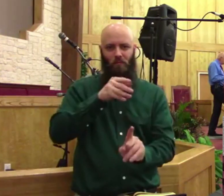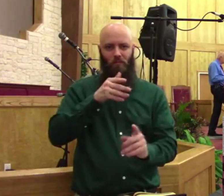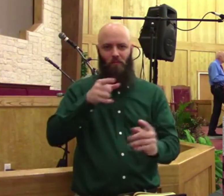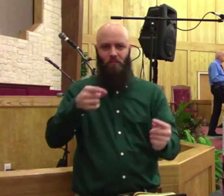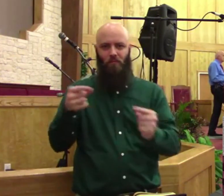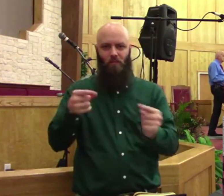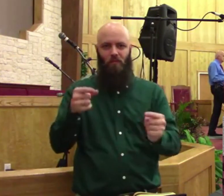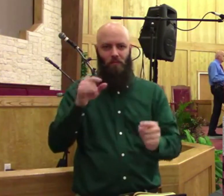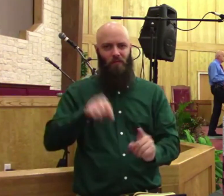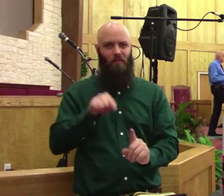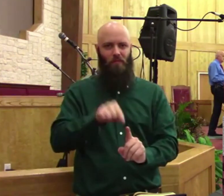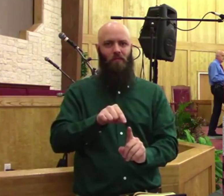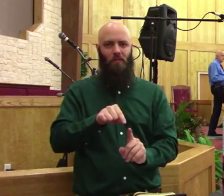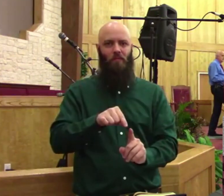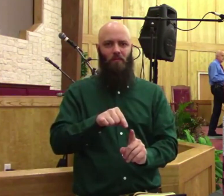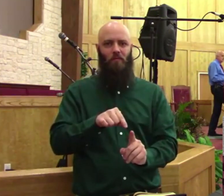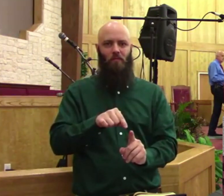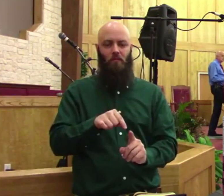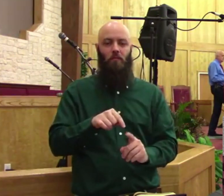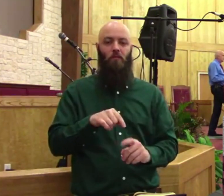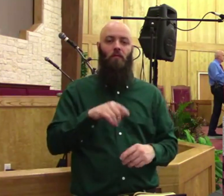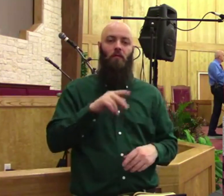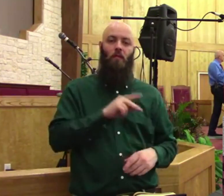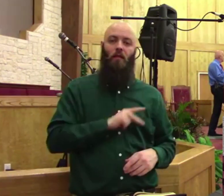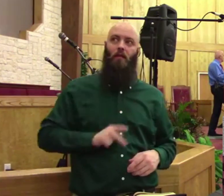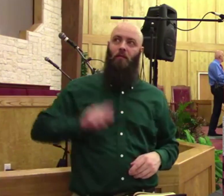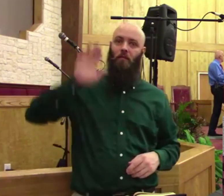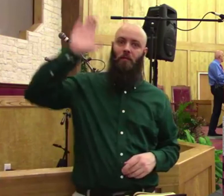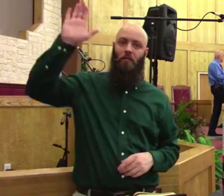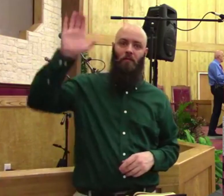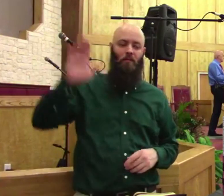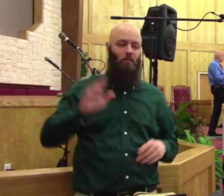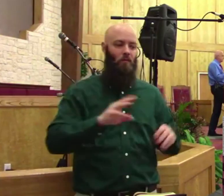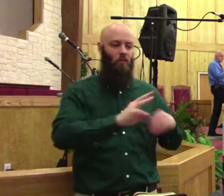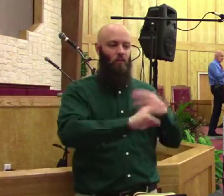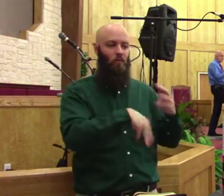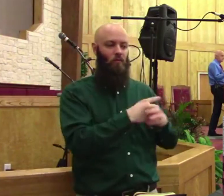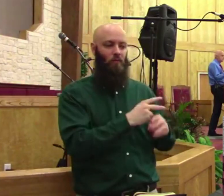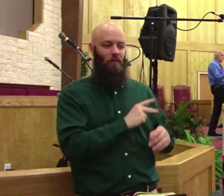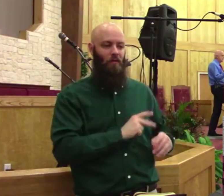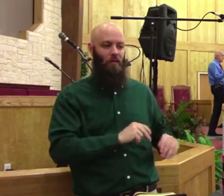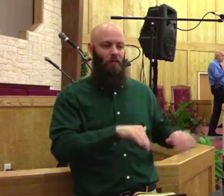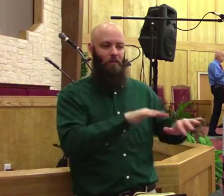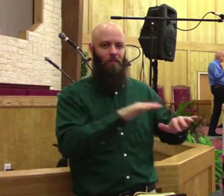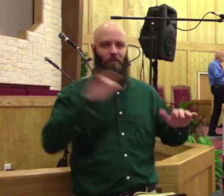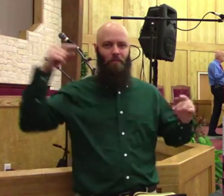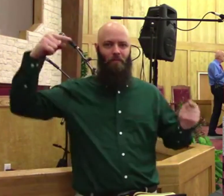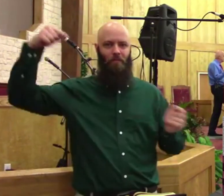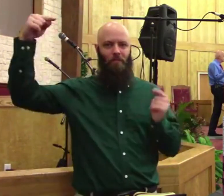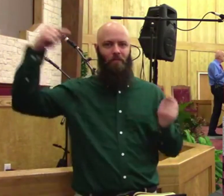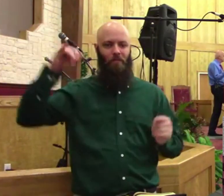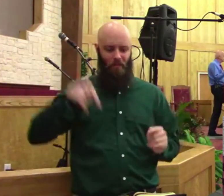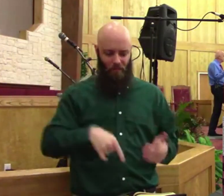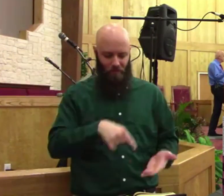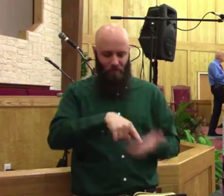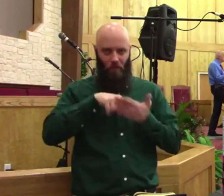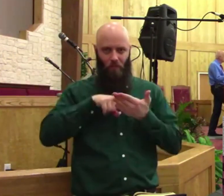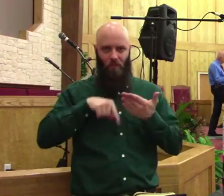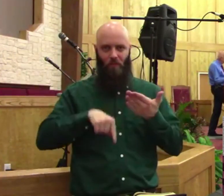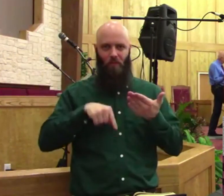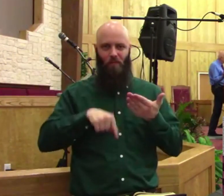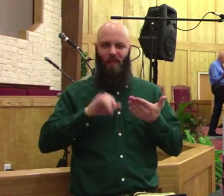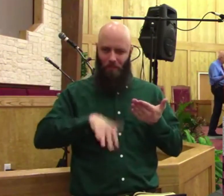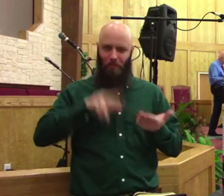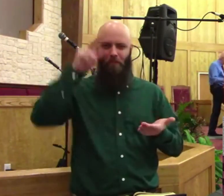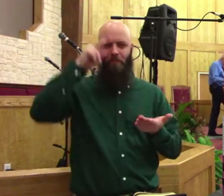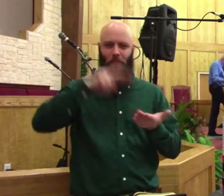between the kingdom of God and the kingdom of the world, the kingdom of man. And that's the depiction, and that's the